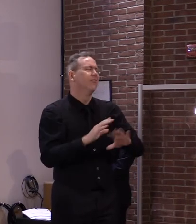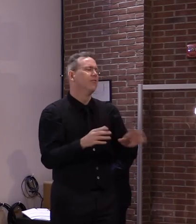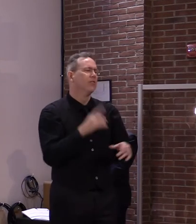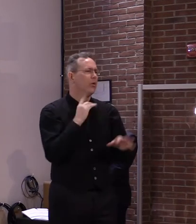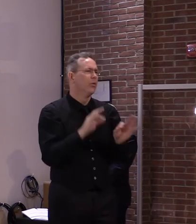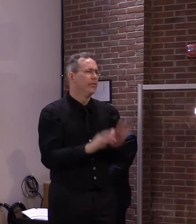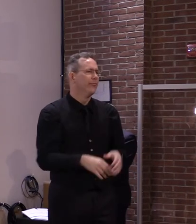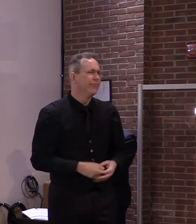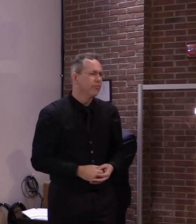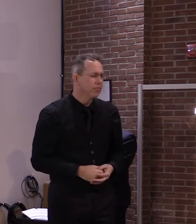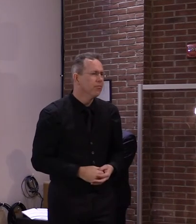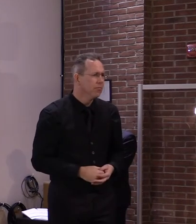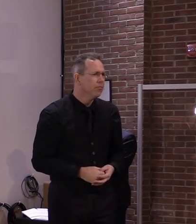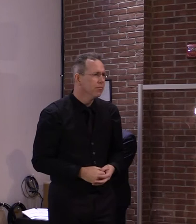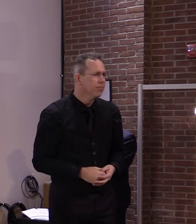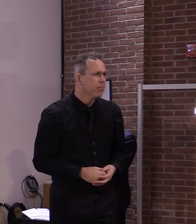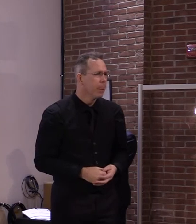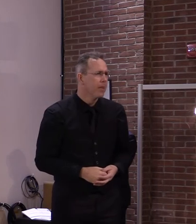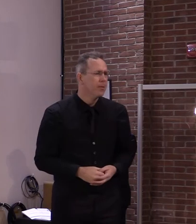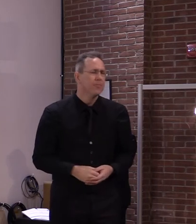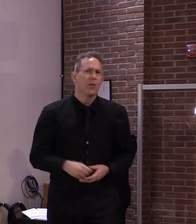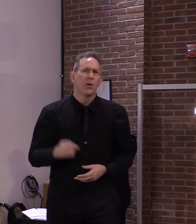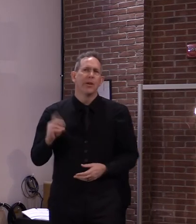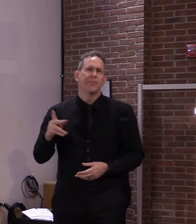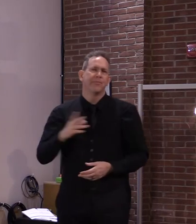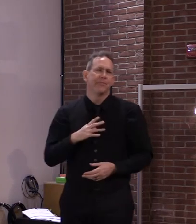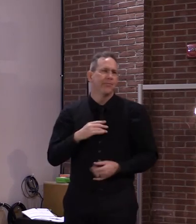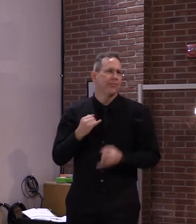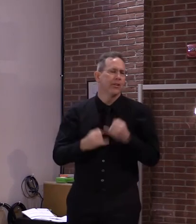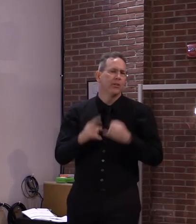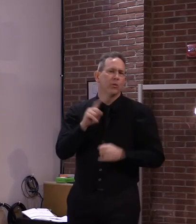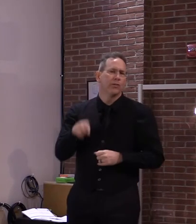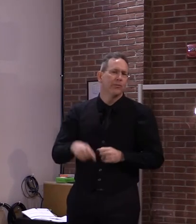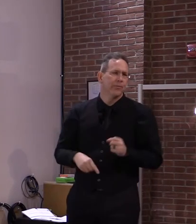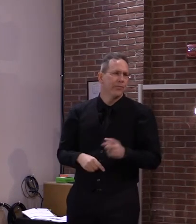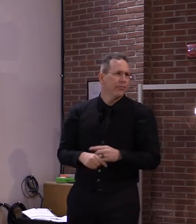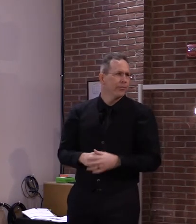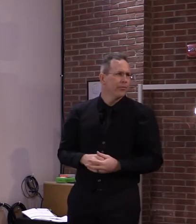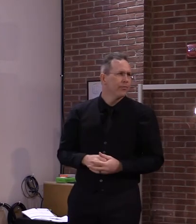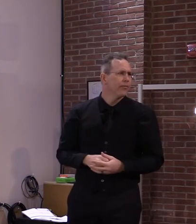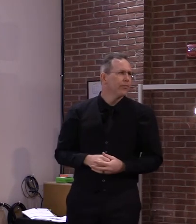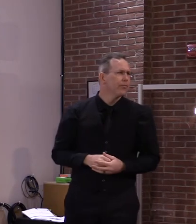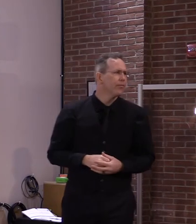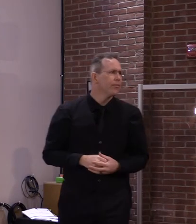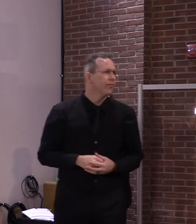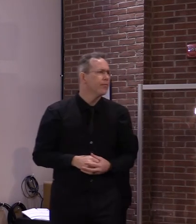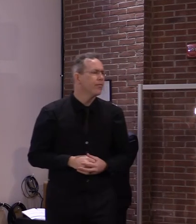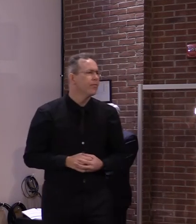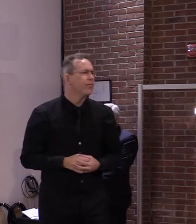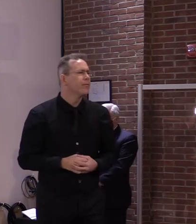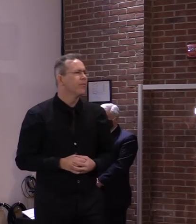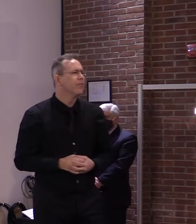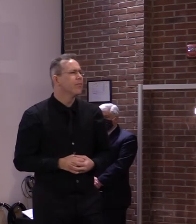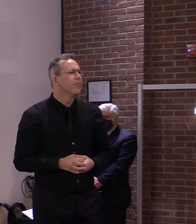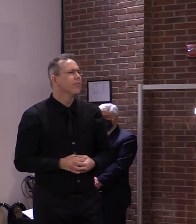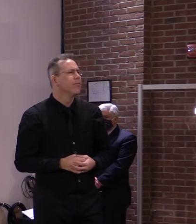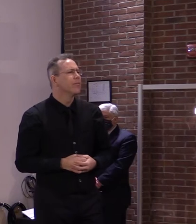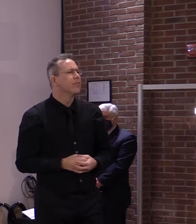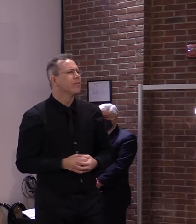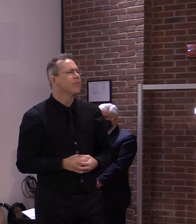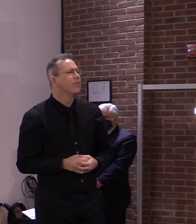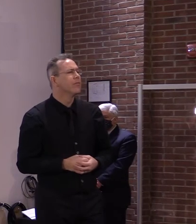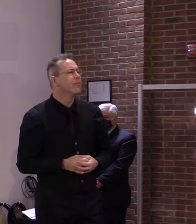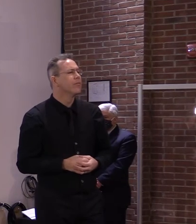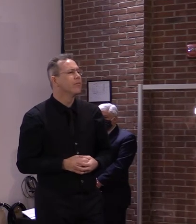and uh lastly is has commissioner harrington's status or role changed at all it has not no um he